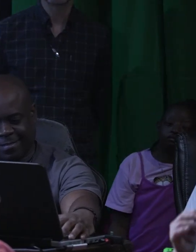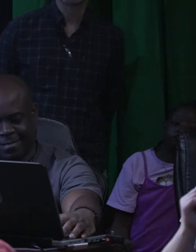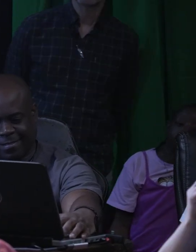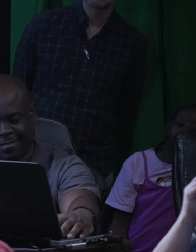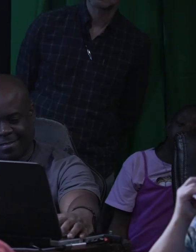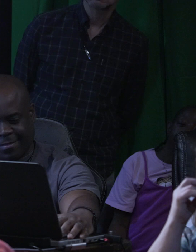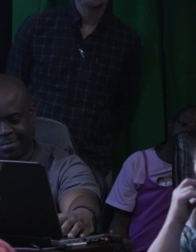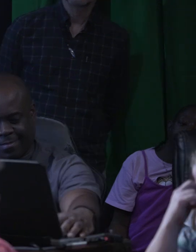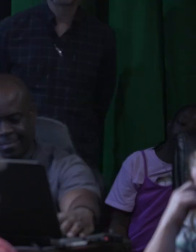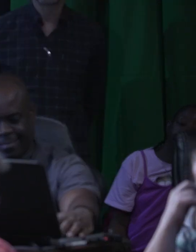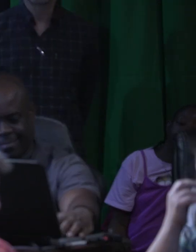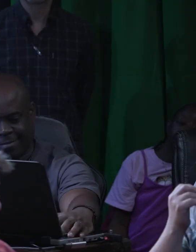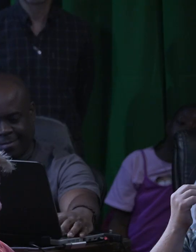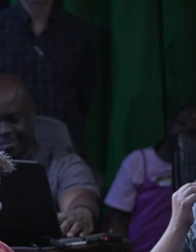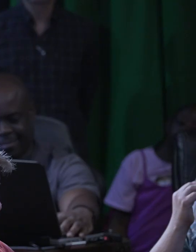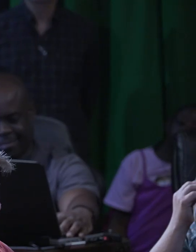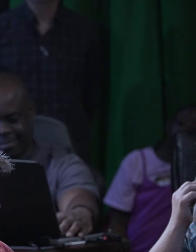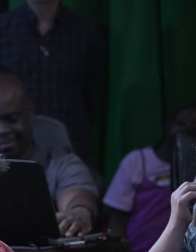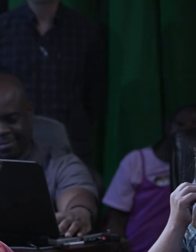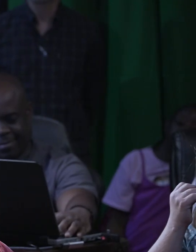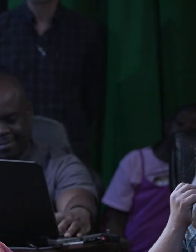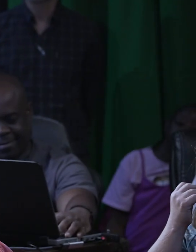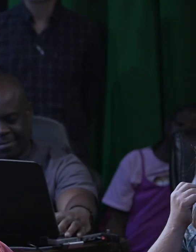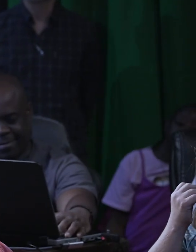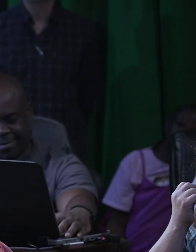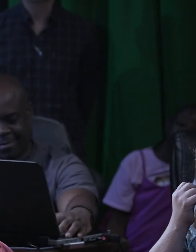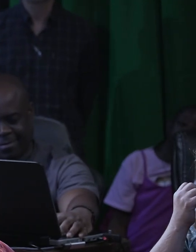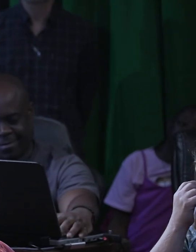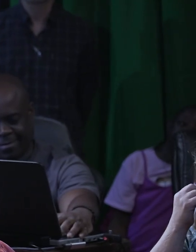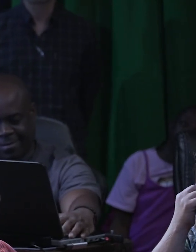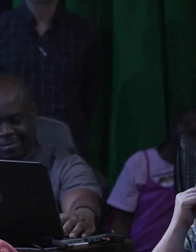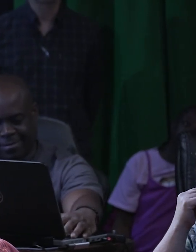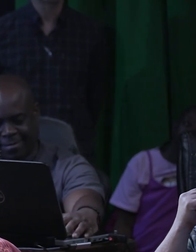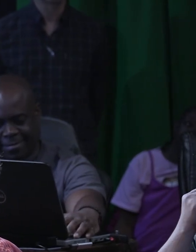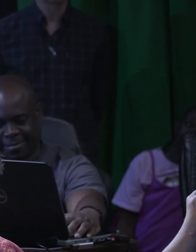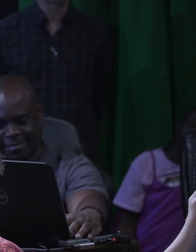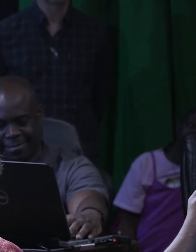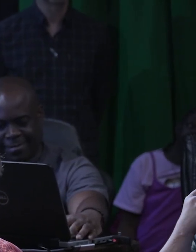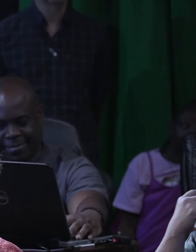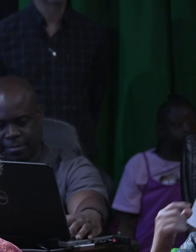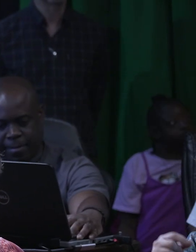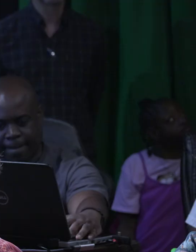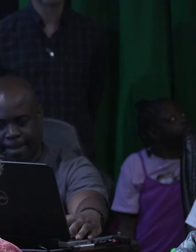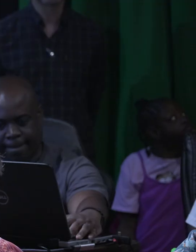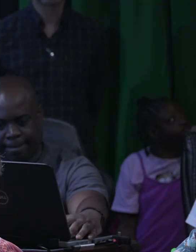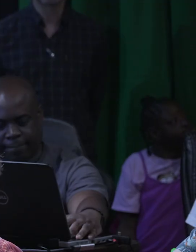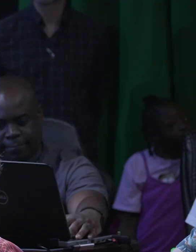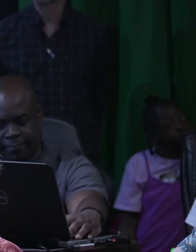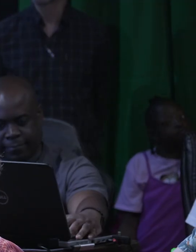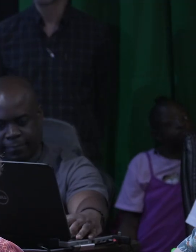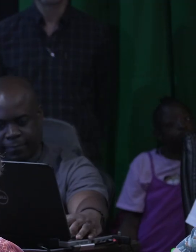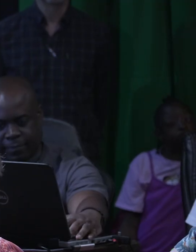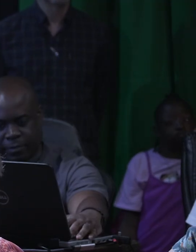that. I'm wondering your on-set process for getting focused, like being around your fellow cast and crew,